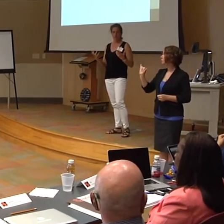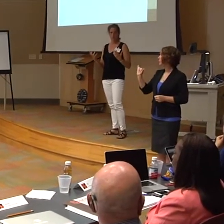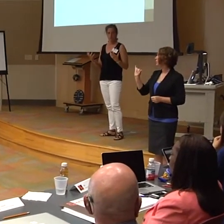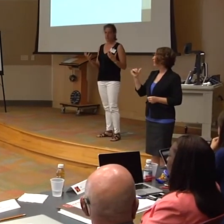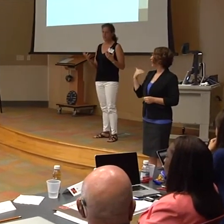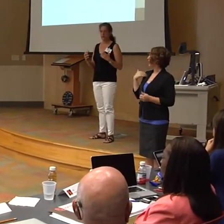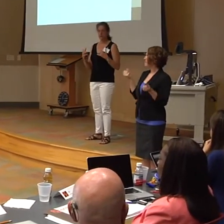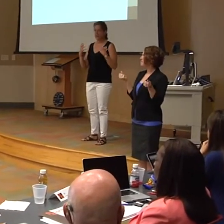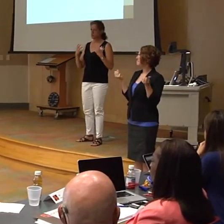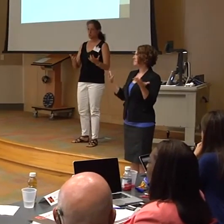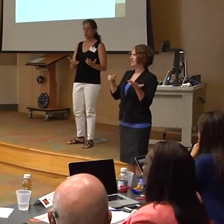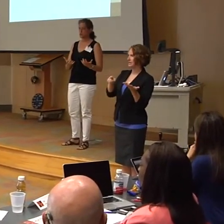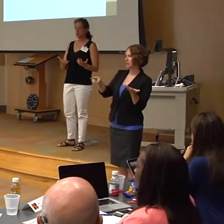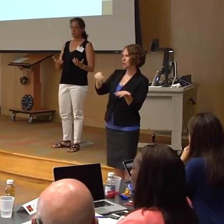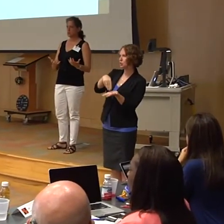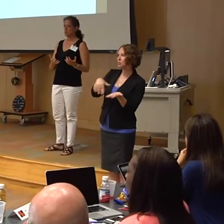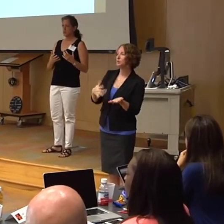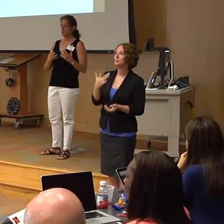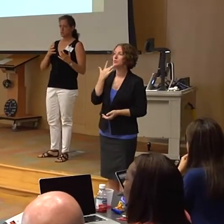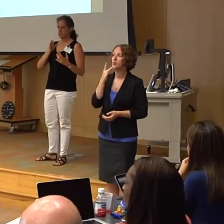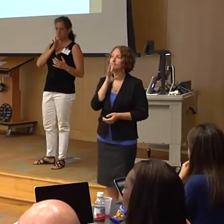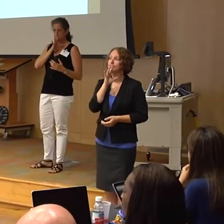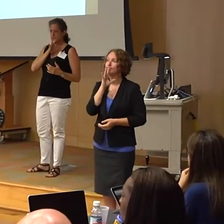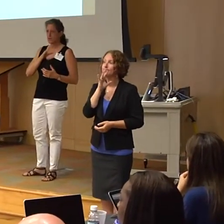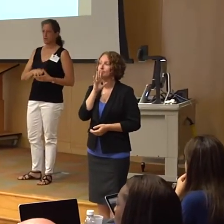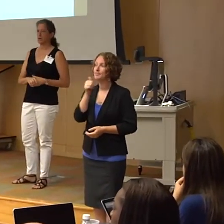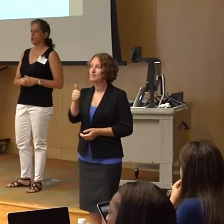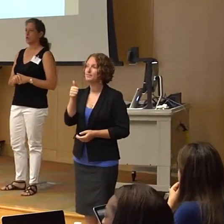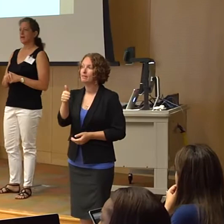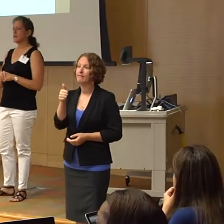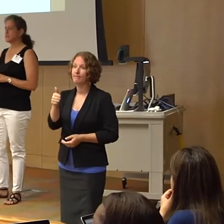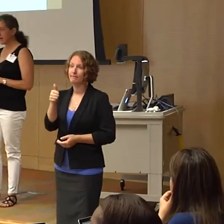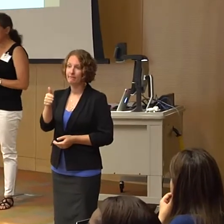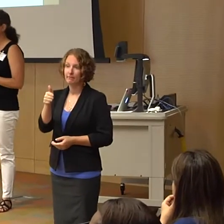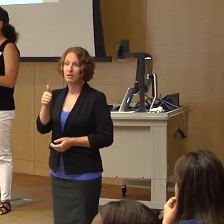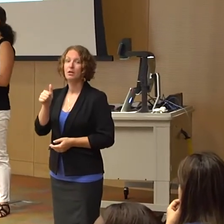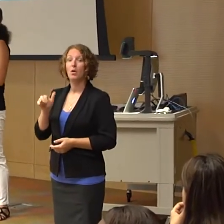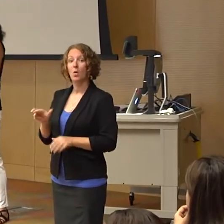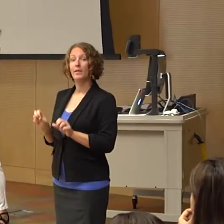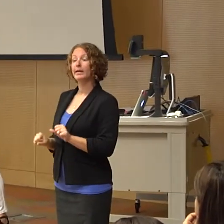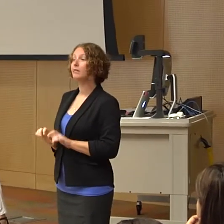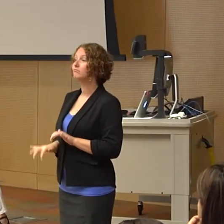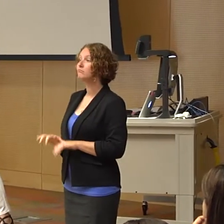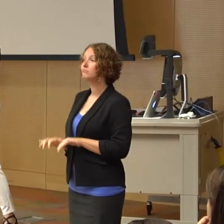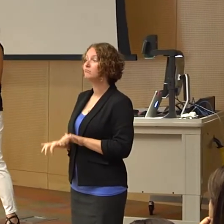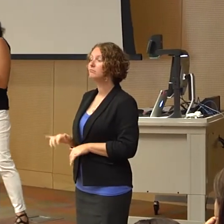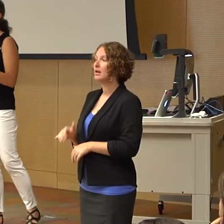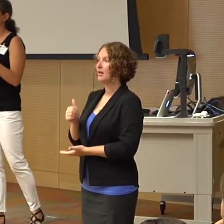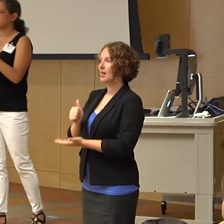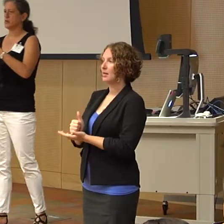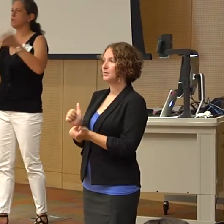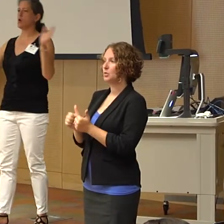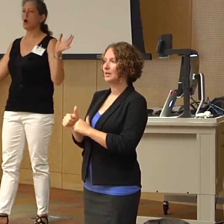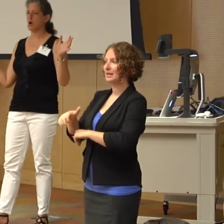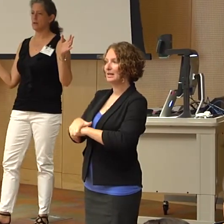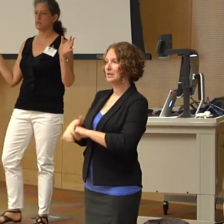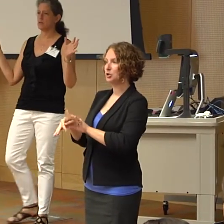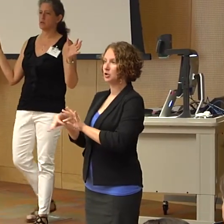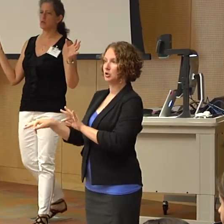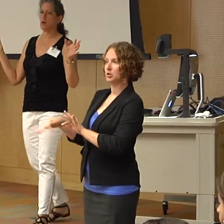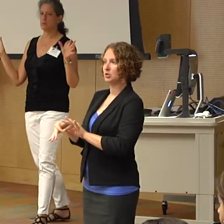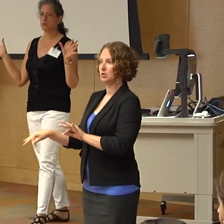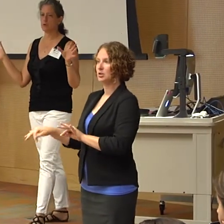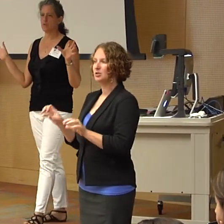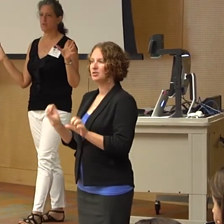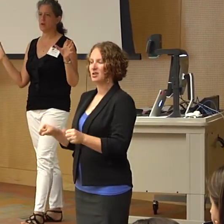of the activities I did with my workshop participants was a computer program called Voicethread. It's just so broad and